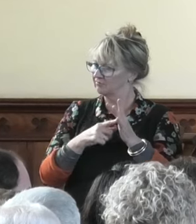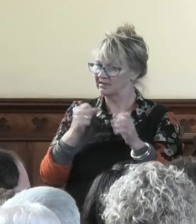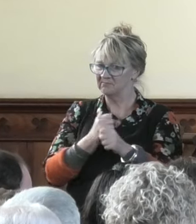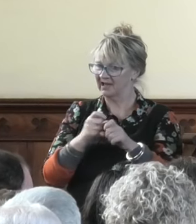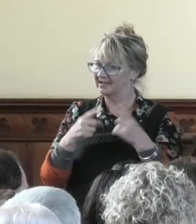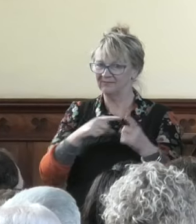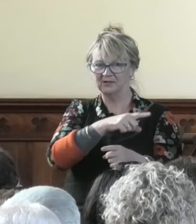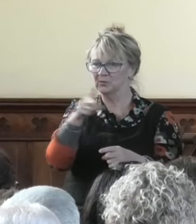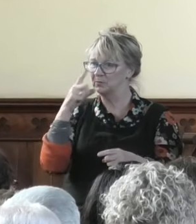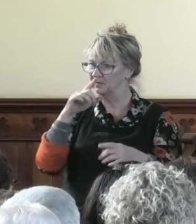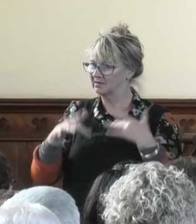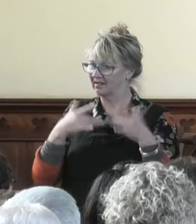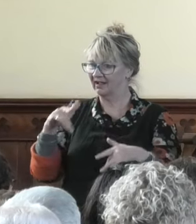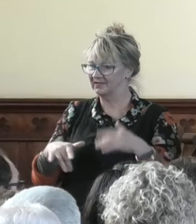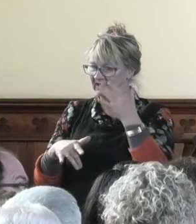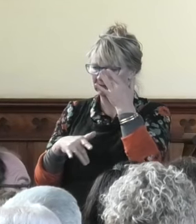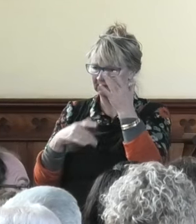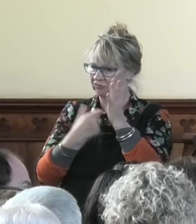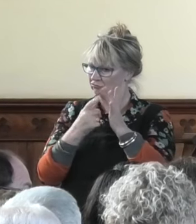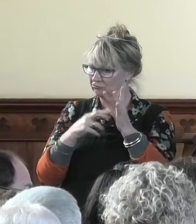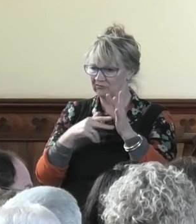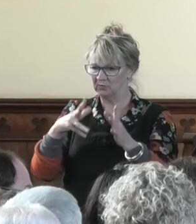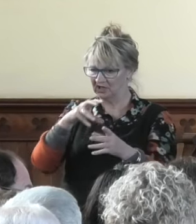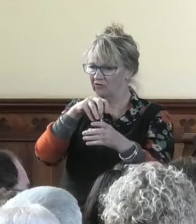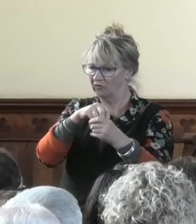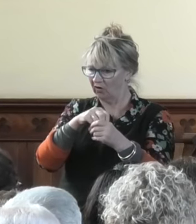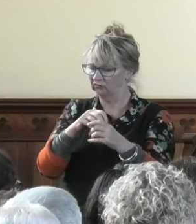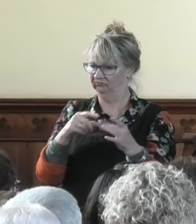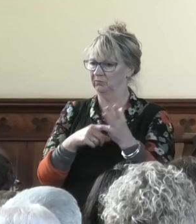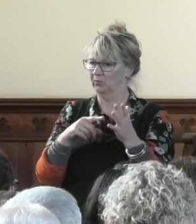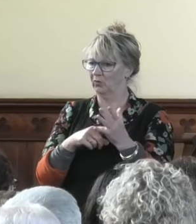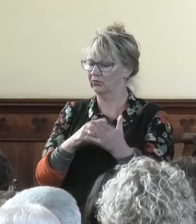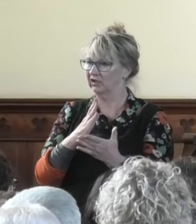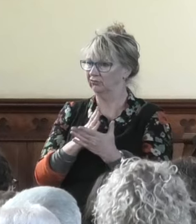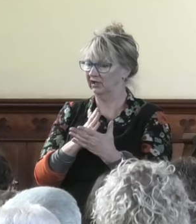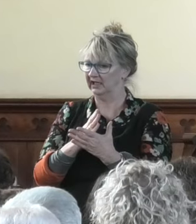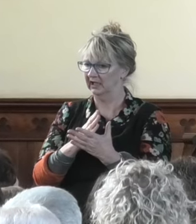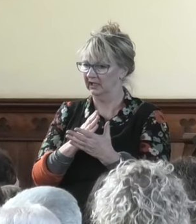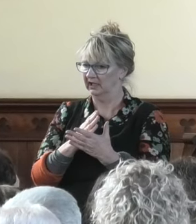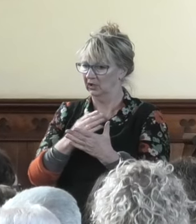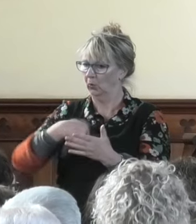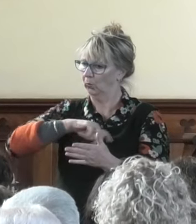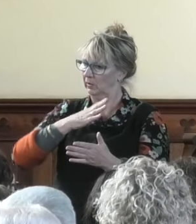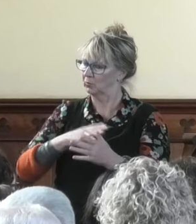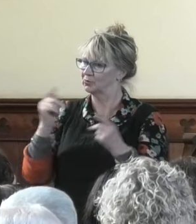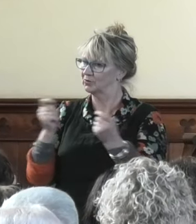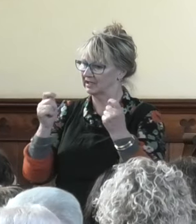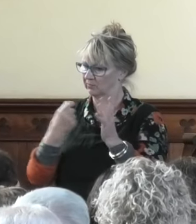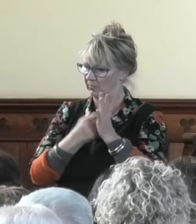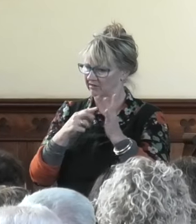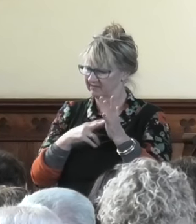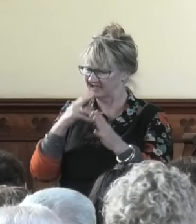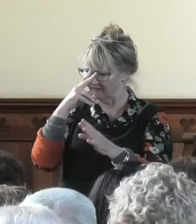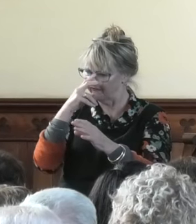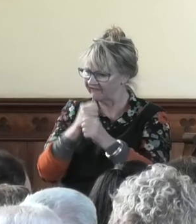and the organisations that she was involved with. But most significantly, we celebrate her faith in God, faith which